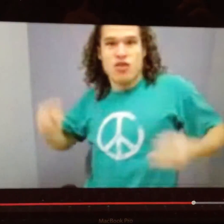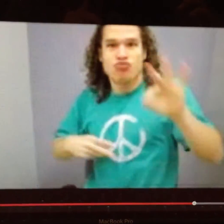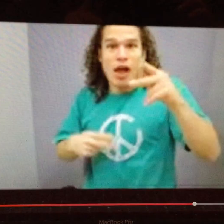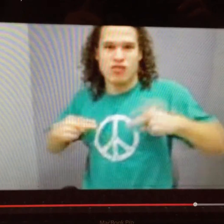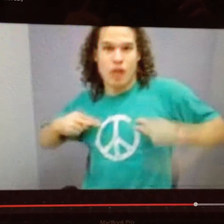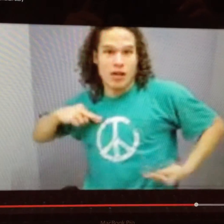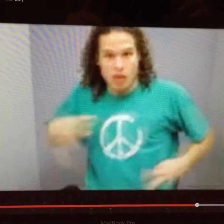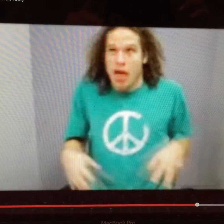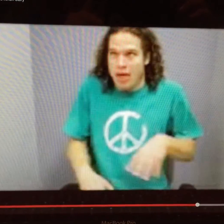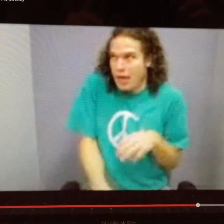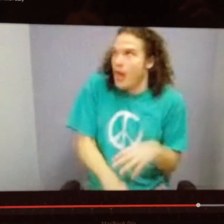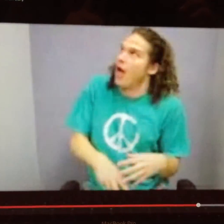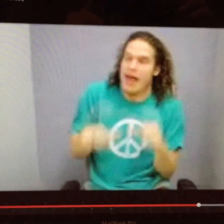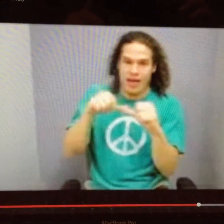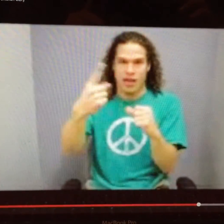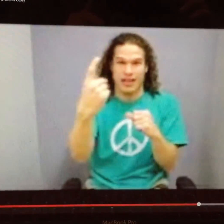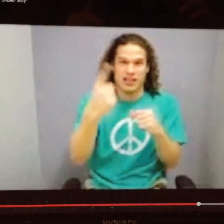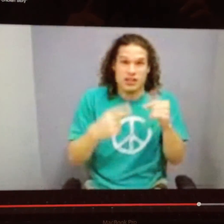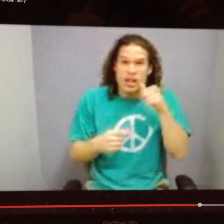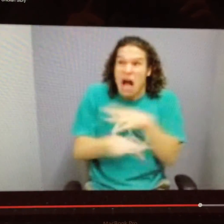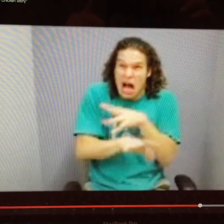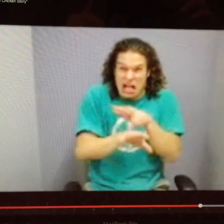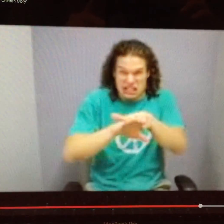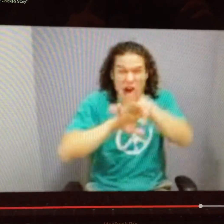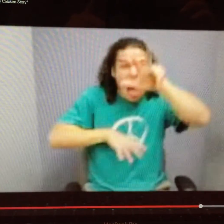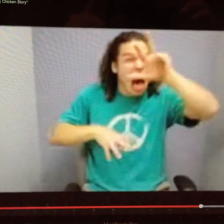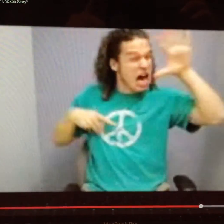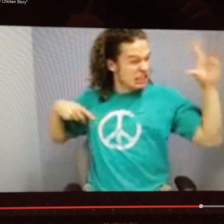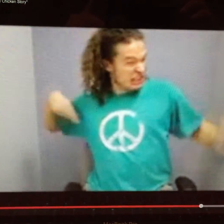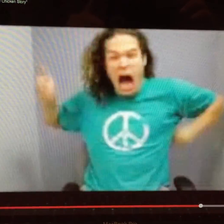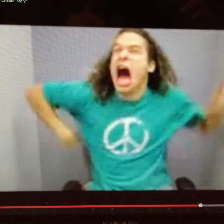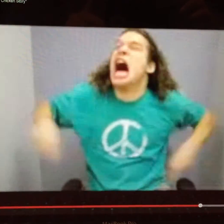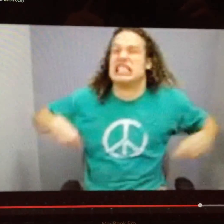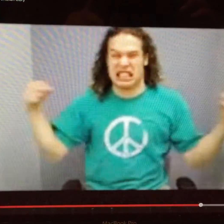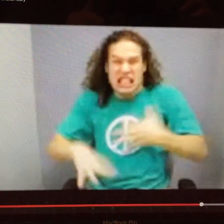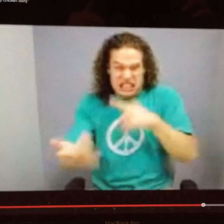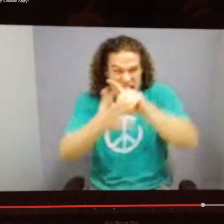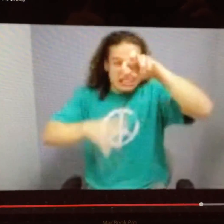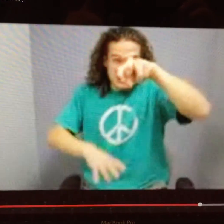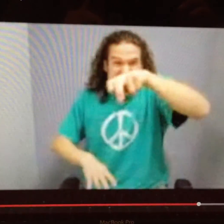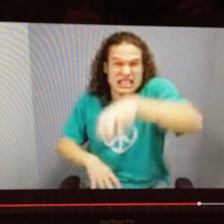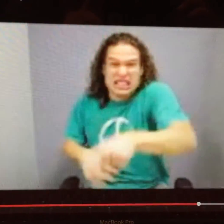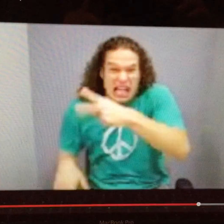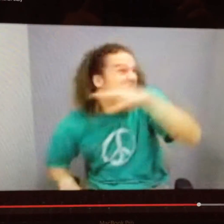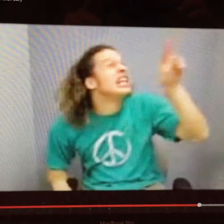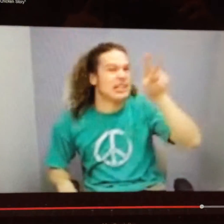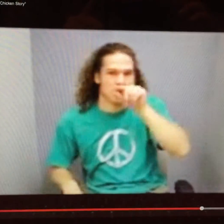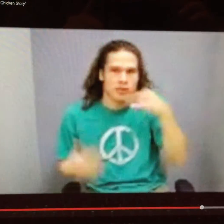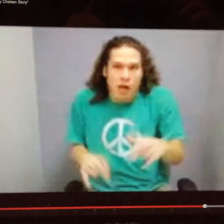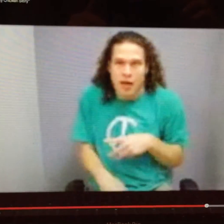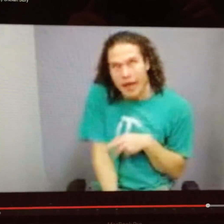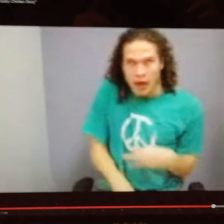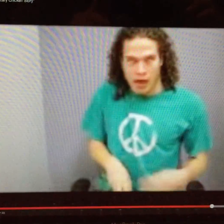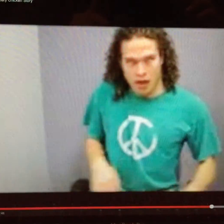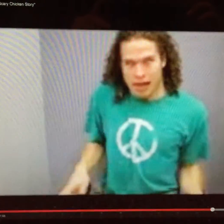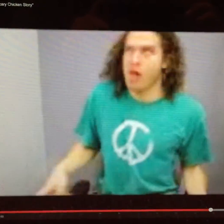There was a chicken head on the woman's body, and the body got closer and closer and closer and closer. So she got up out of her bed and